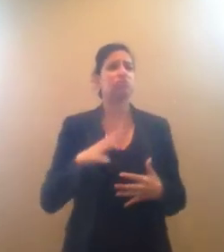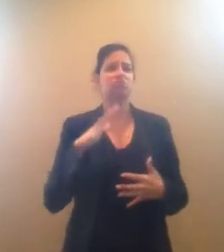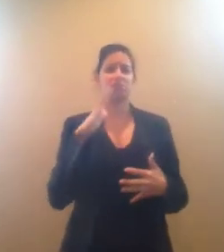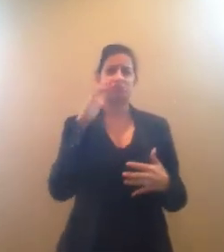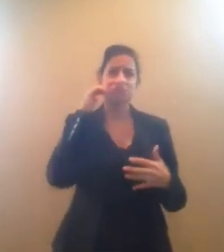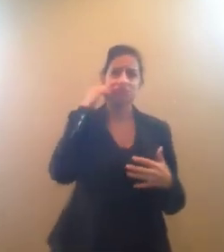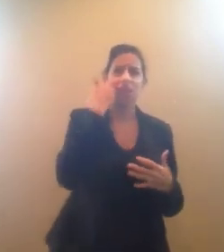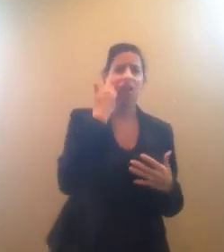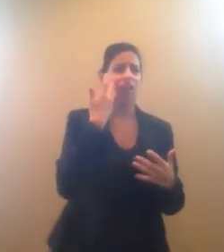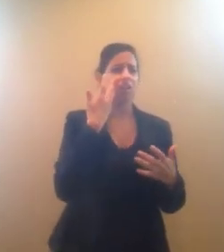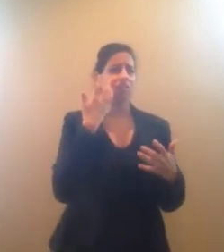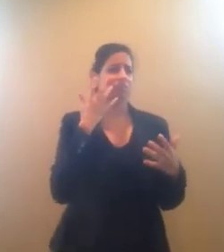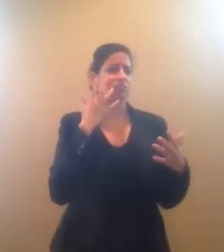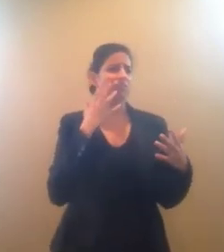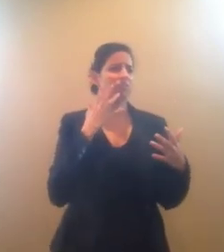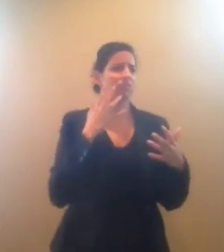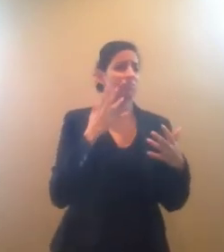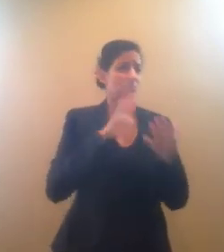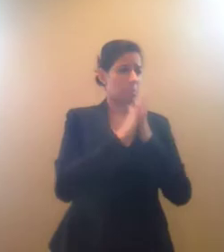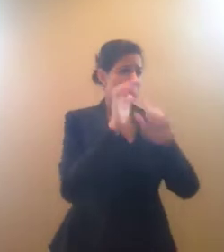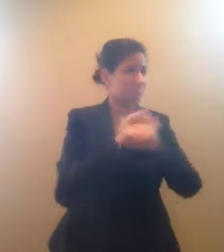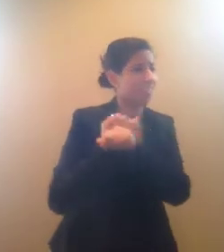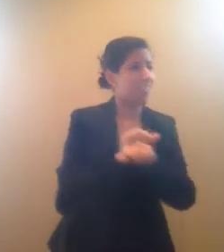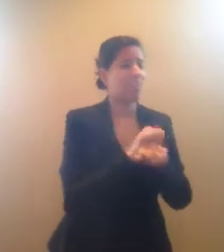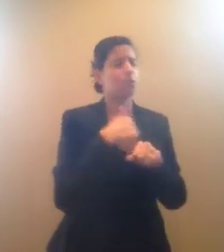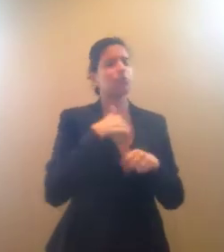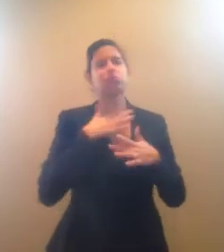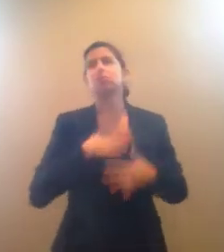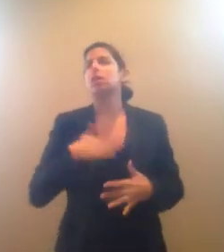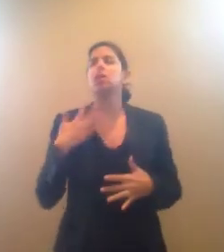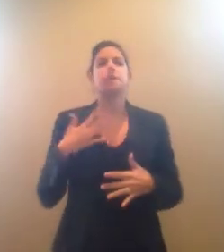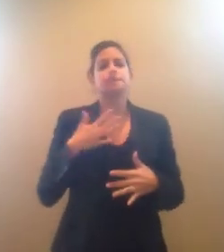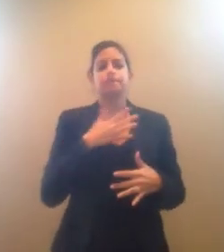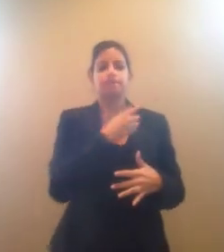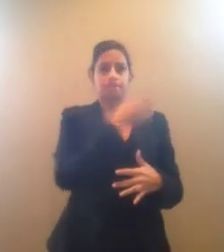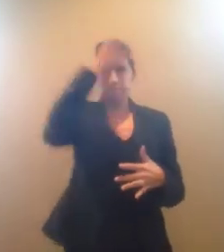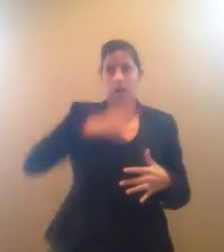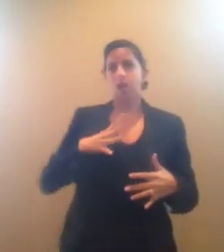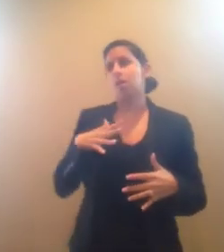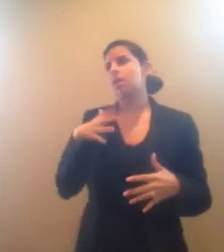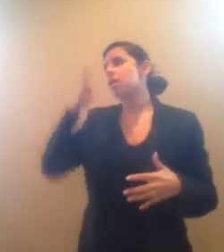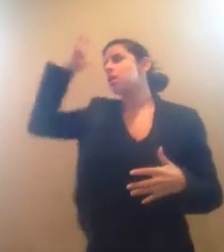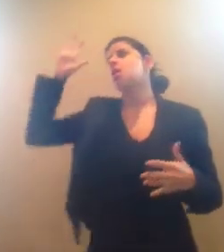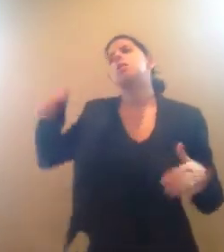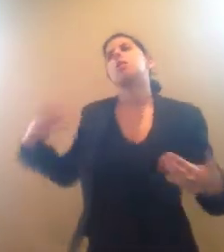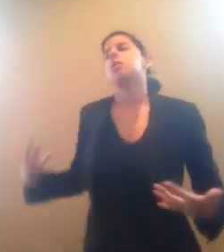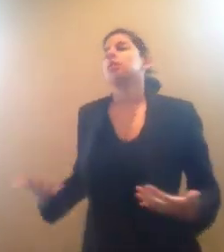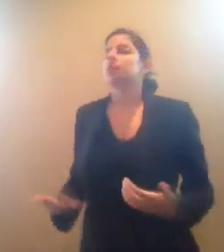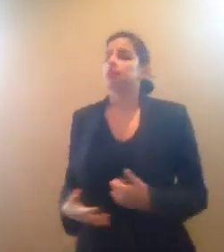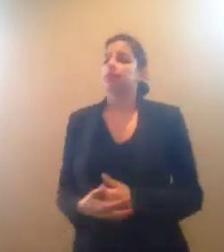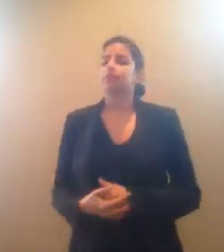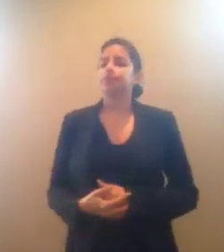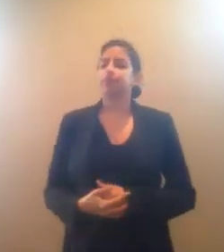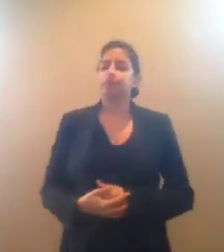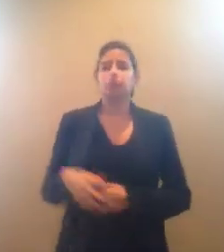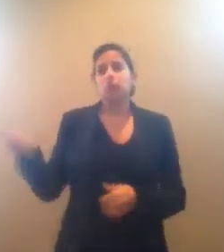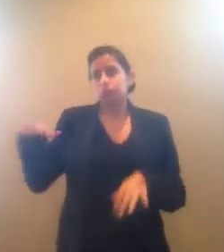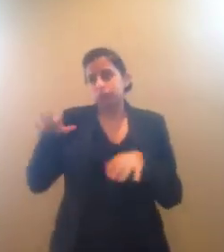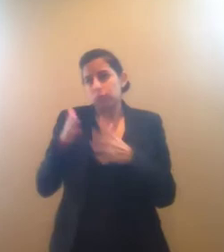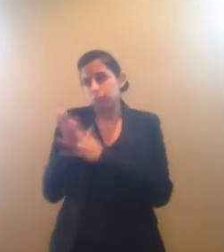the less friendly he was getting. So I finally decided, I said, look, this is all through the translator, because this is all, I don't speak a word of Korean. And I said,